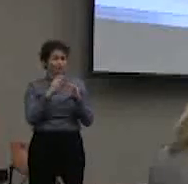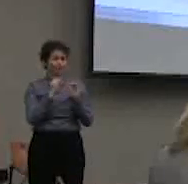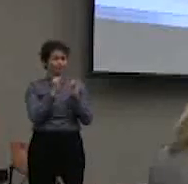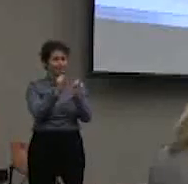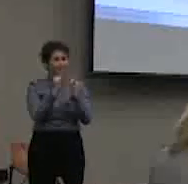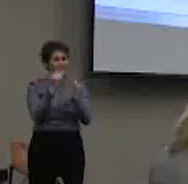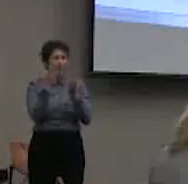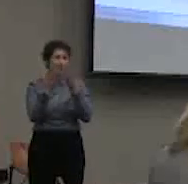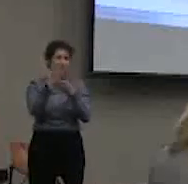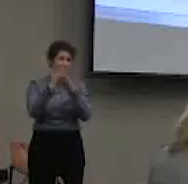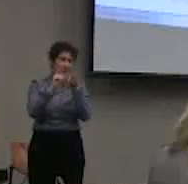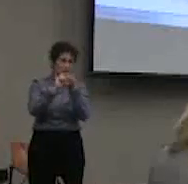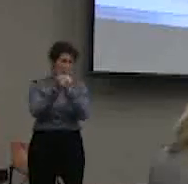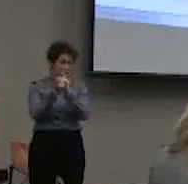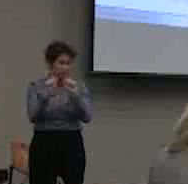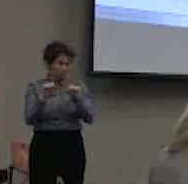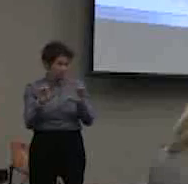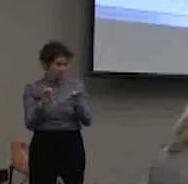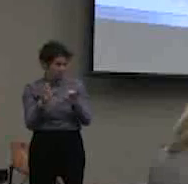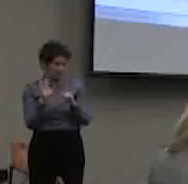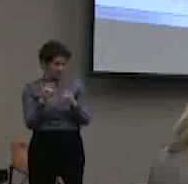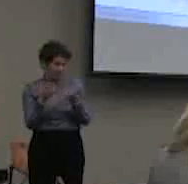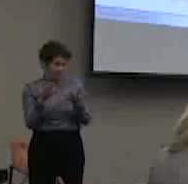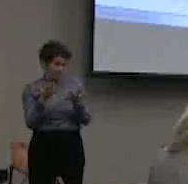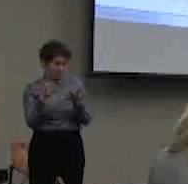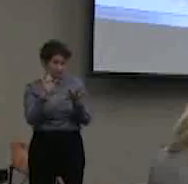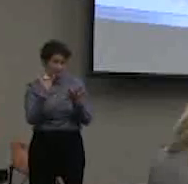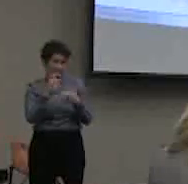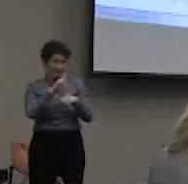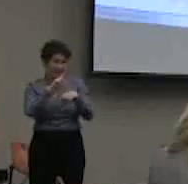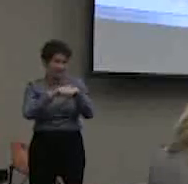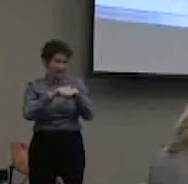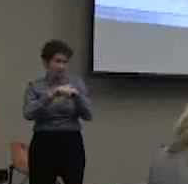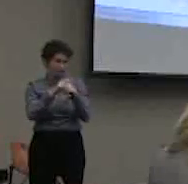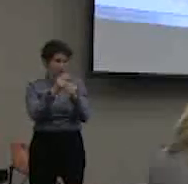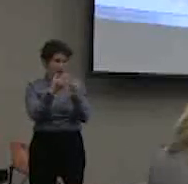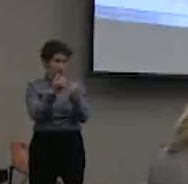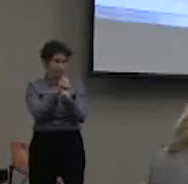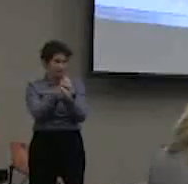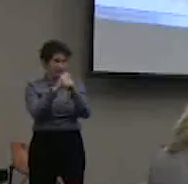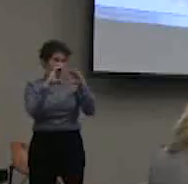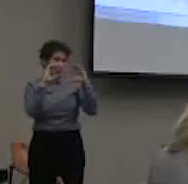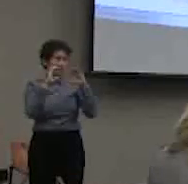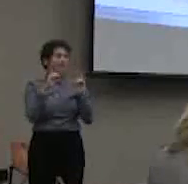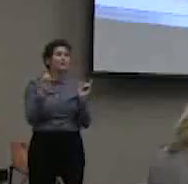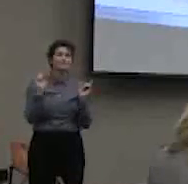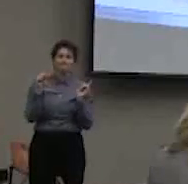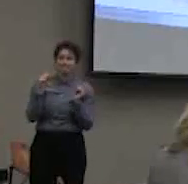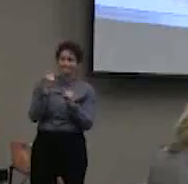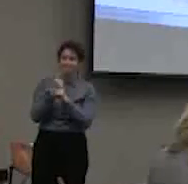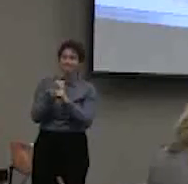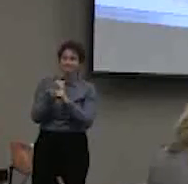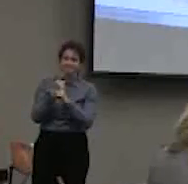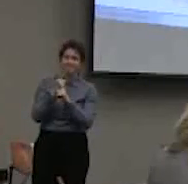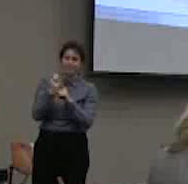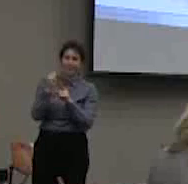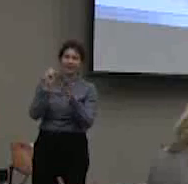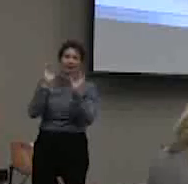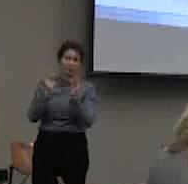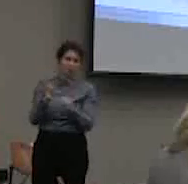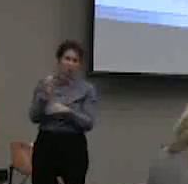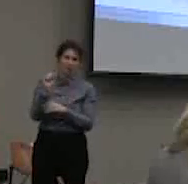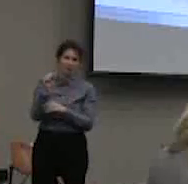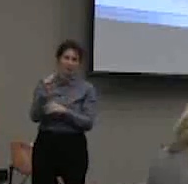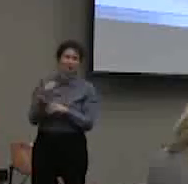changes that can be made. Is that like national scope kind of being looked at? It is, yes, absolutely. I would